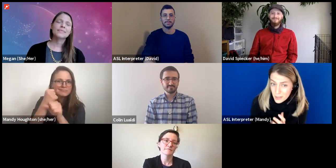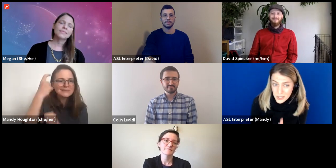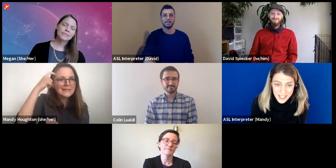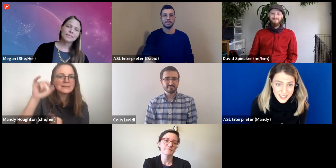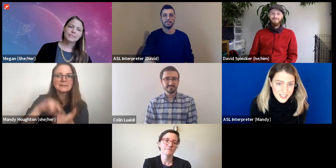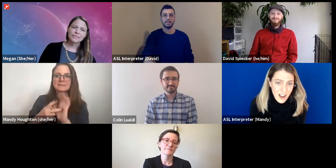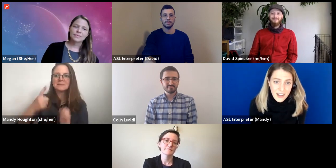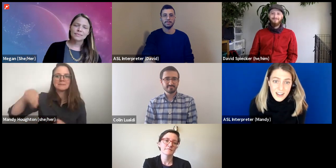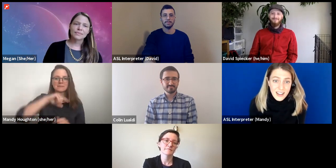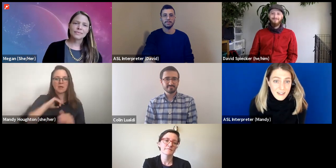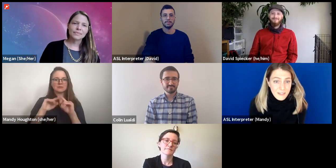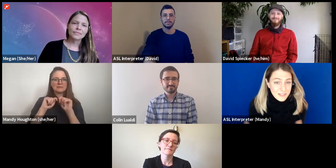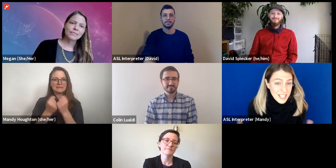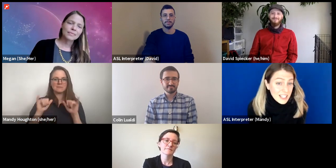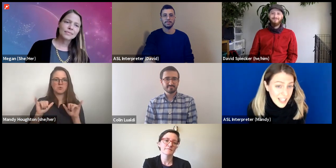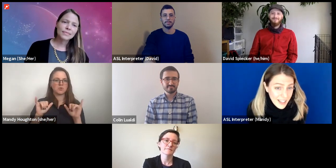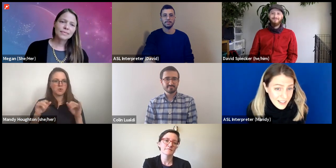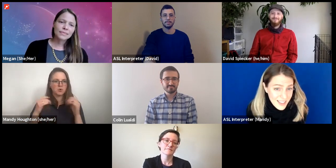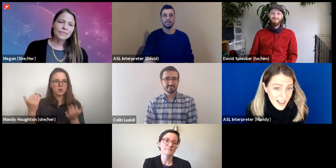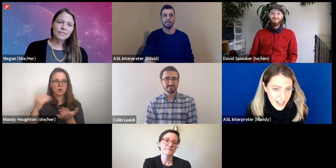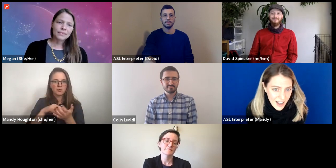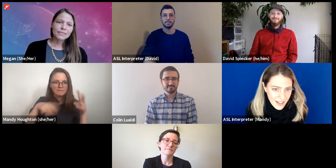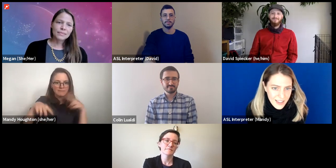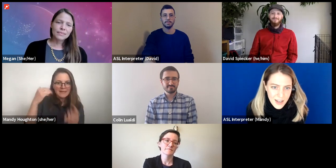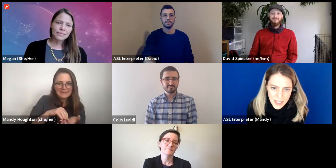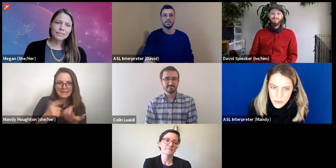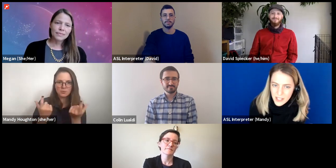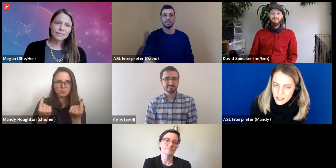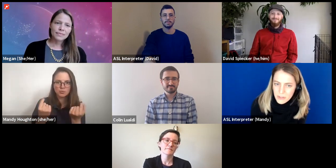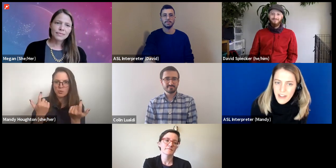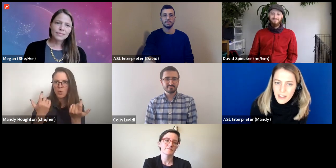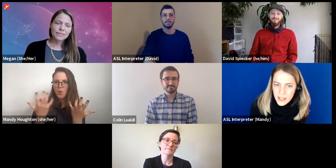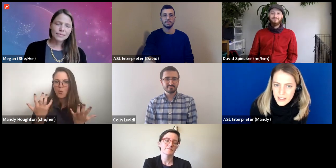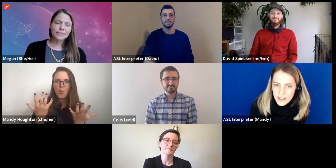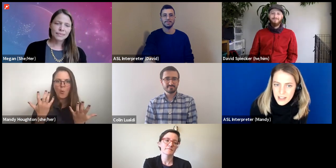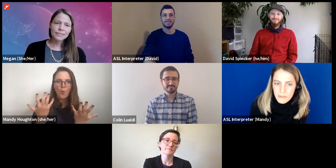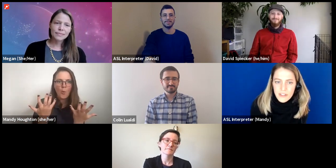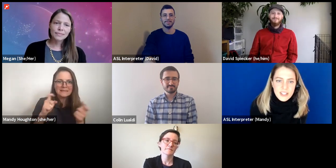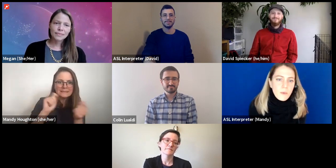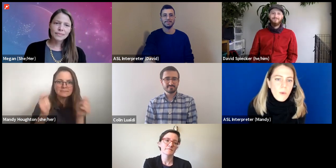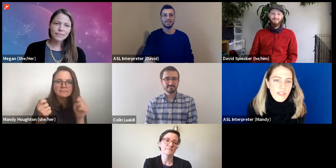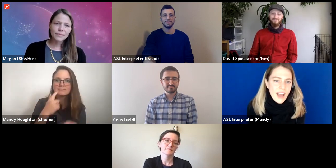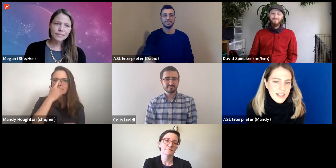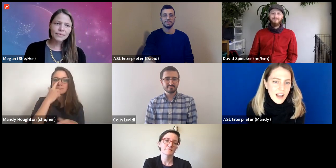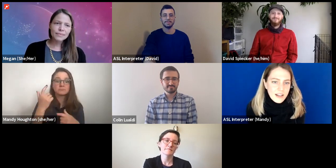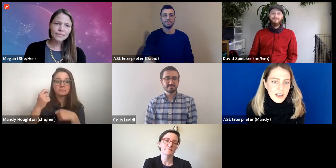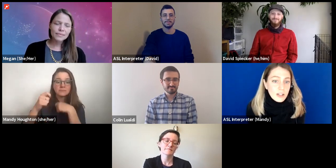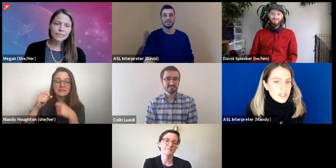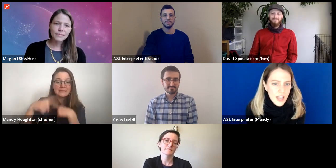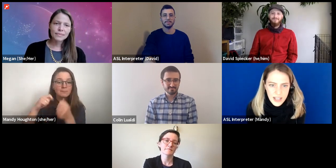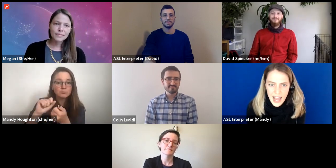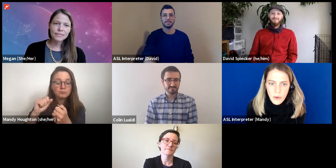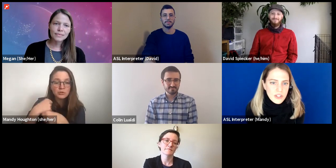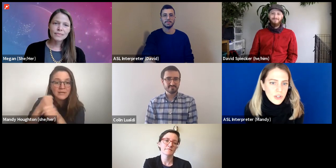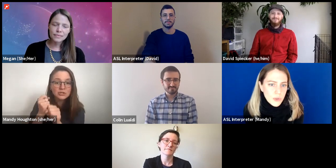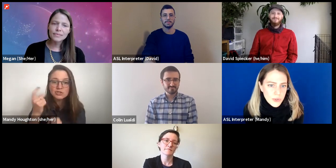If the community does not take a liking to that sign, then it means we need to reevaluate this and revisit what that sign looks